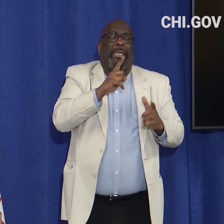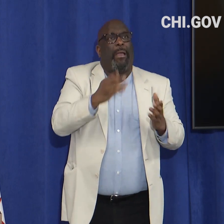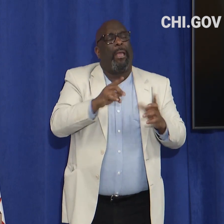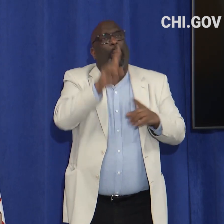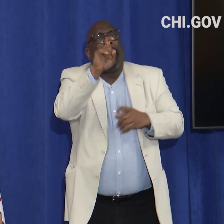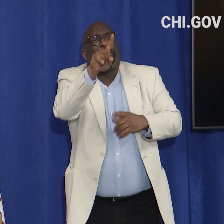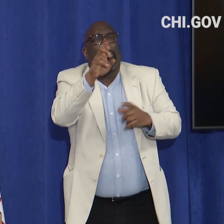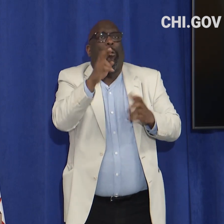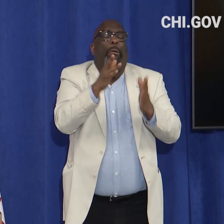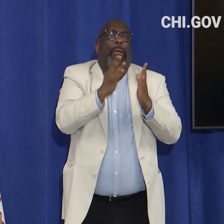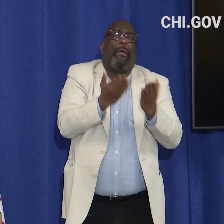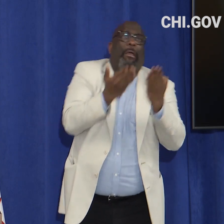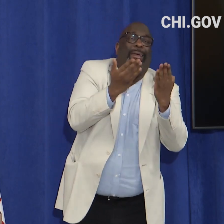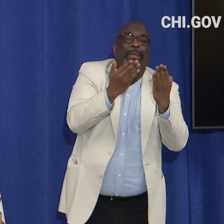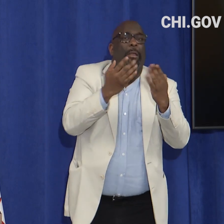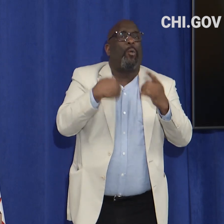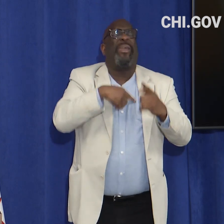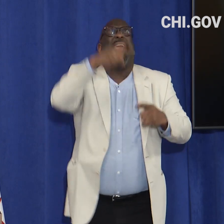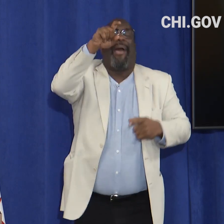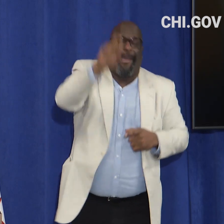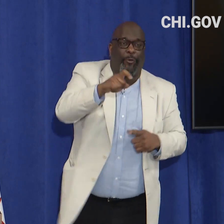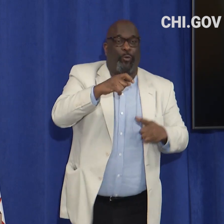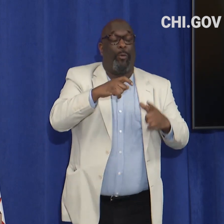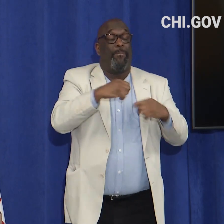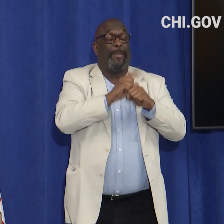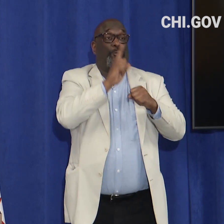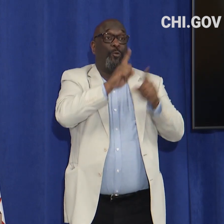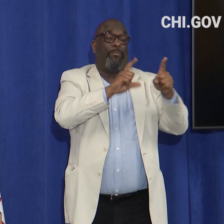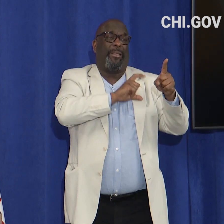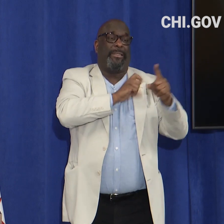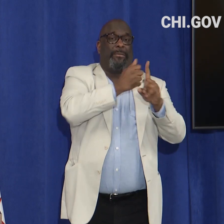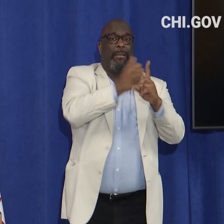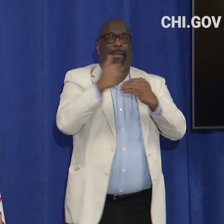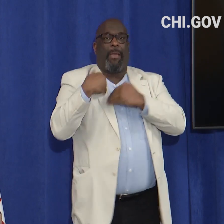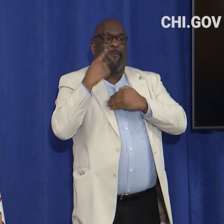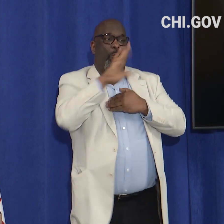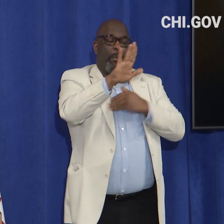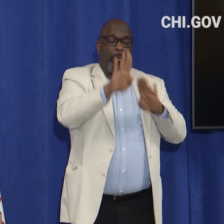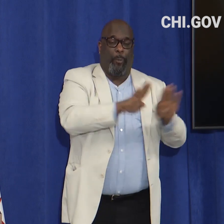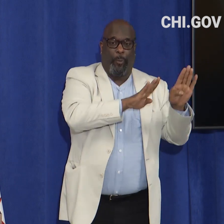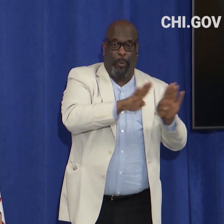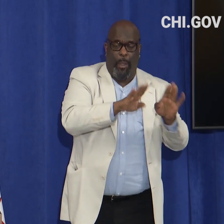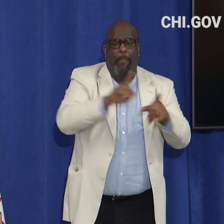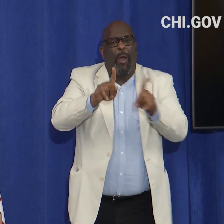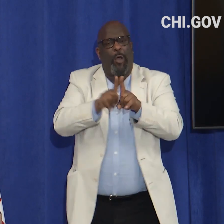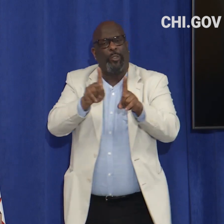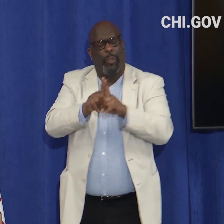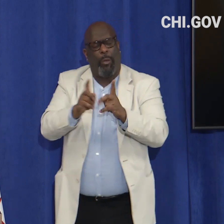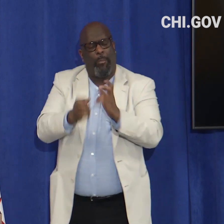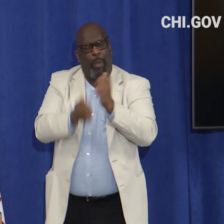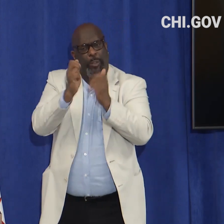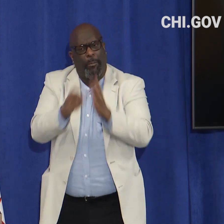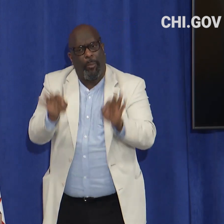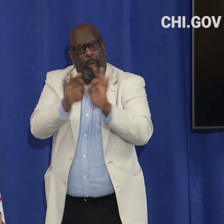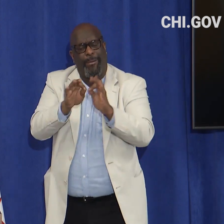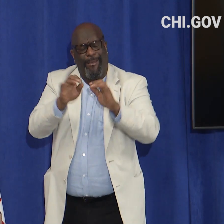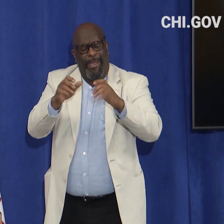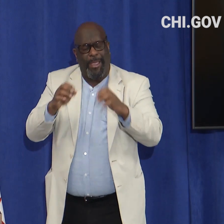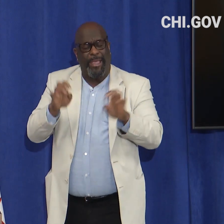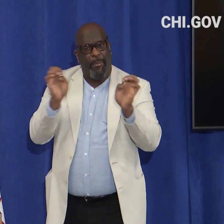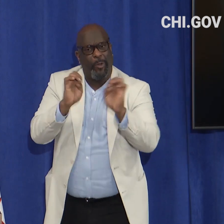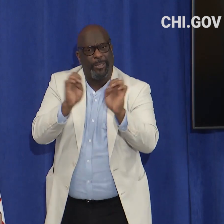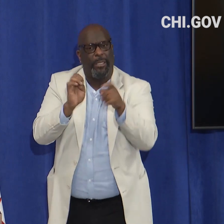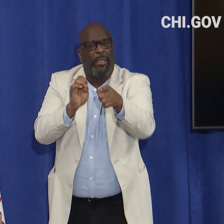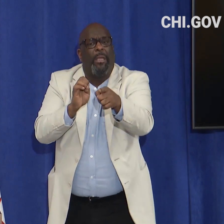to have reform and accountability of our police department, but equally imperative and urgent is the absolute